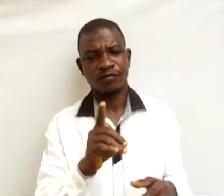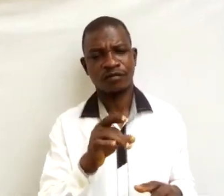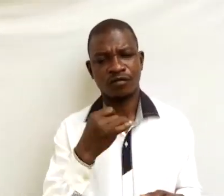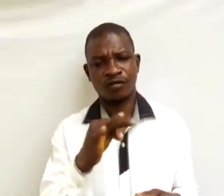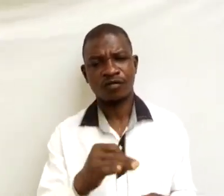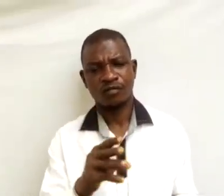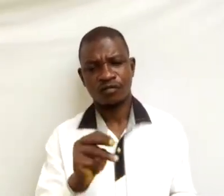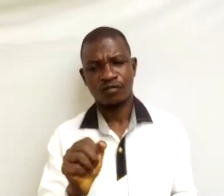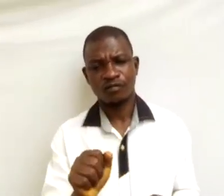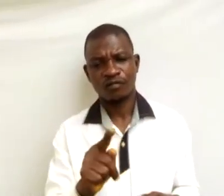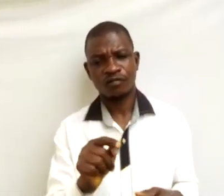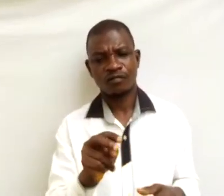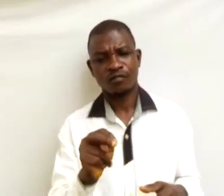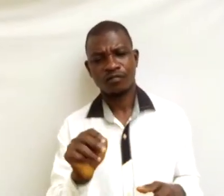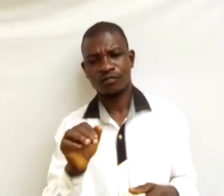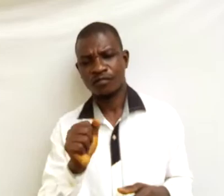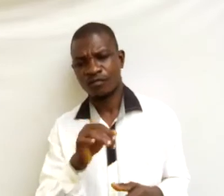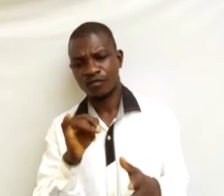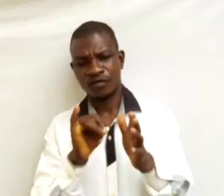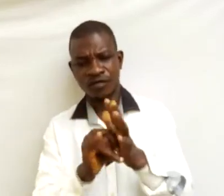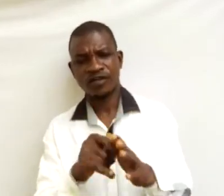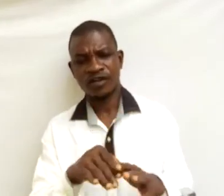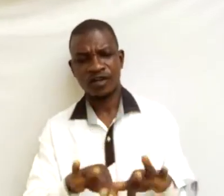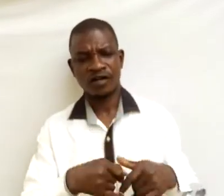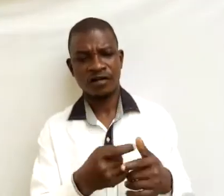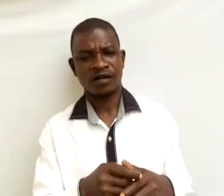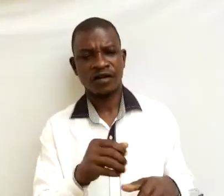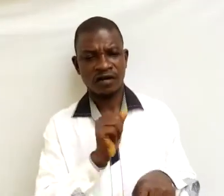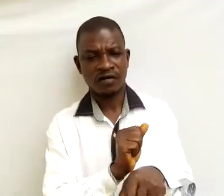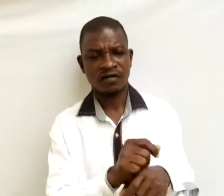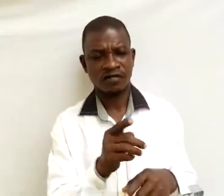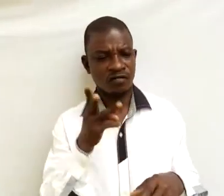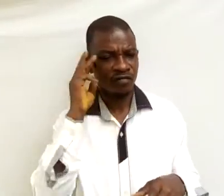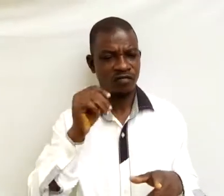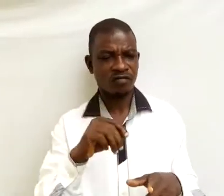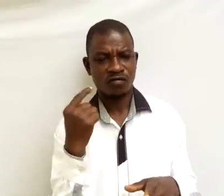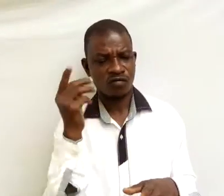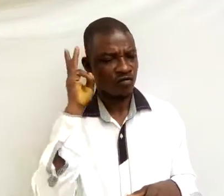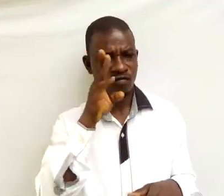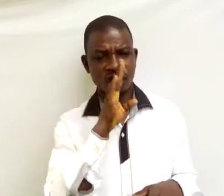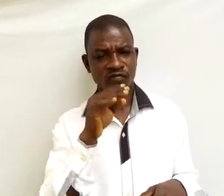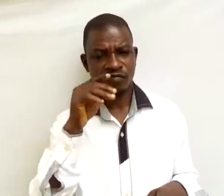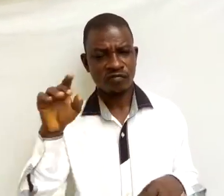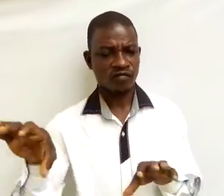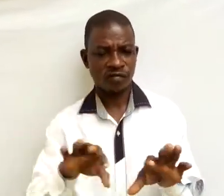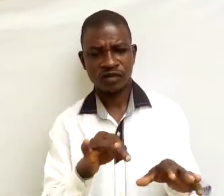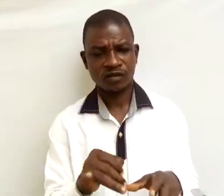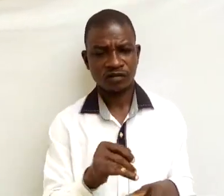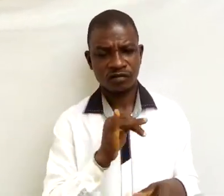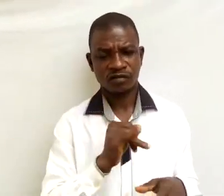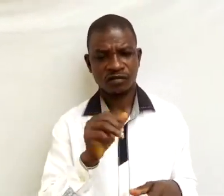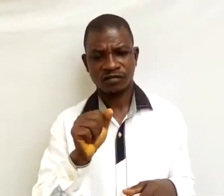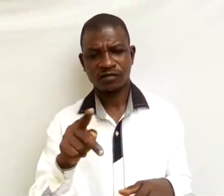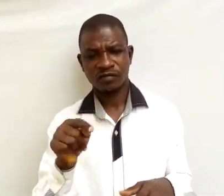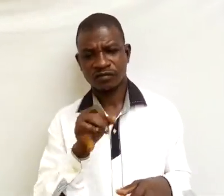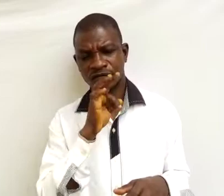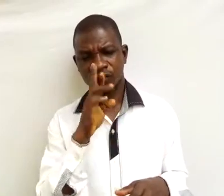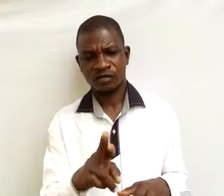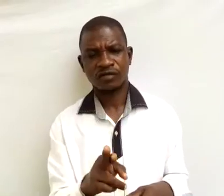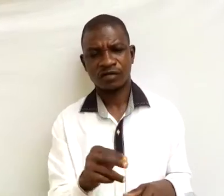manner. It indicates how an action was or will be performed. The operational words are as if,